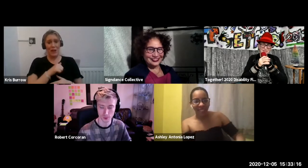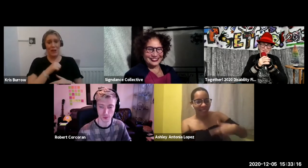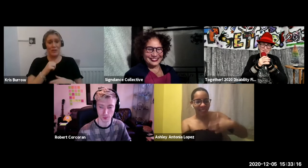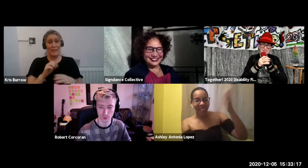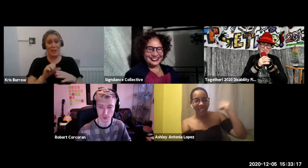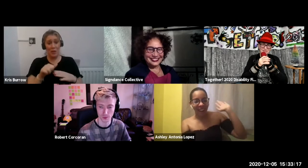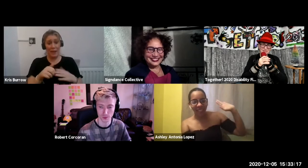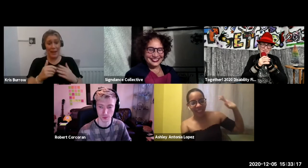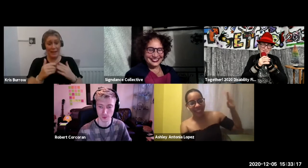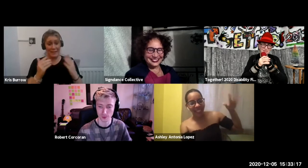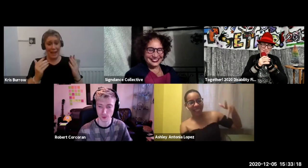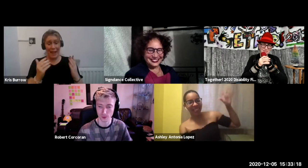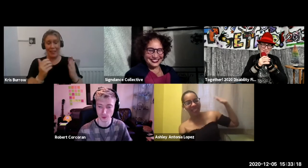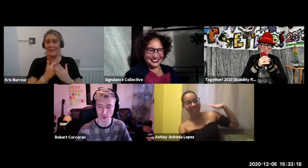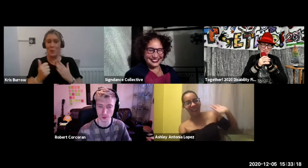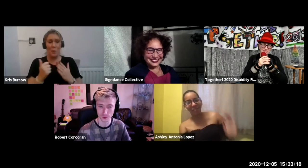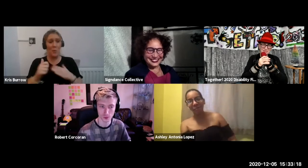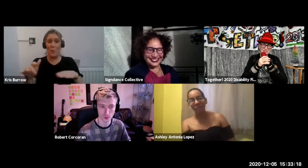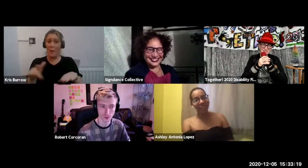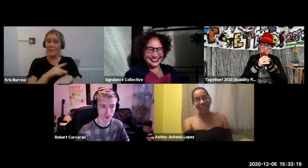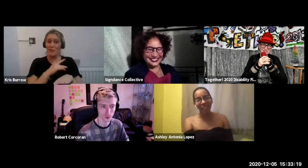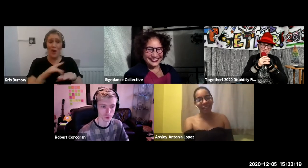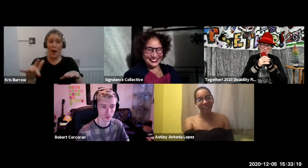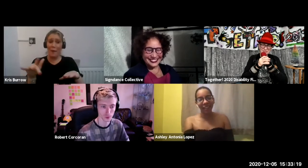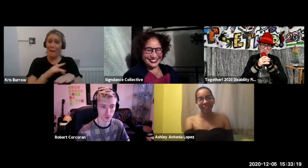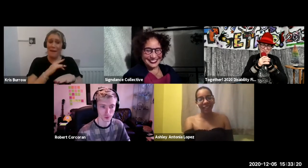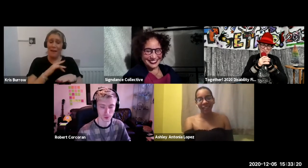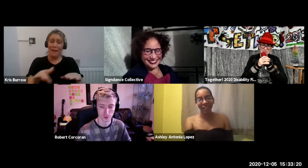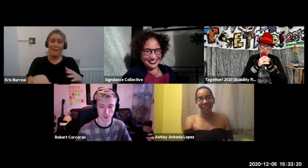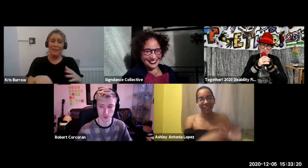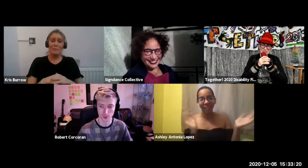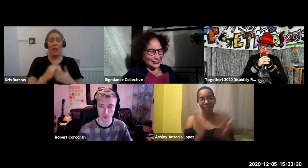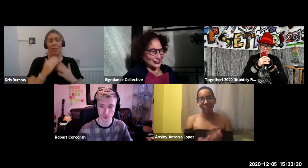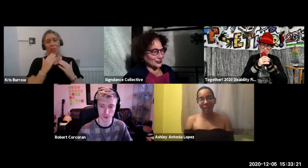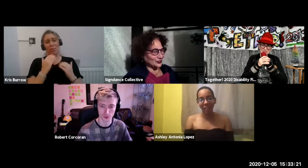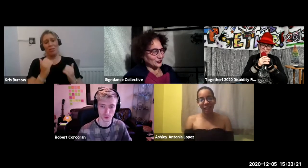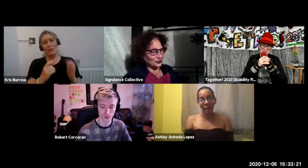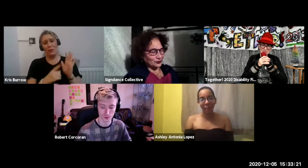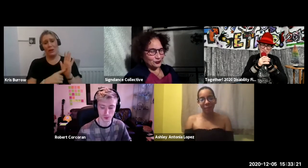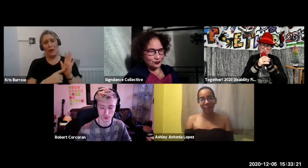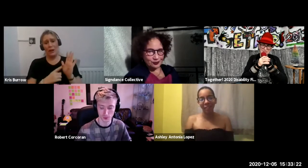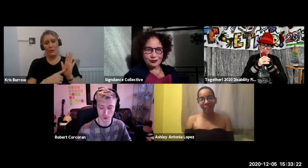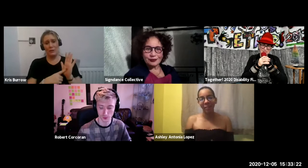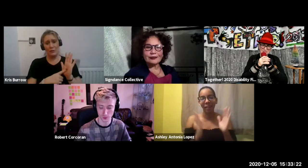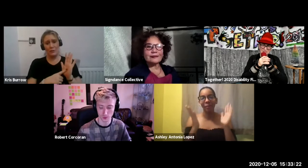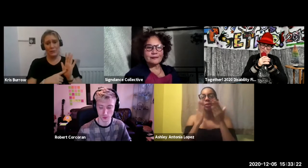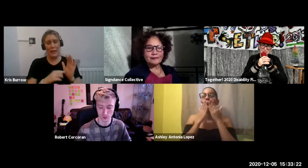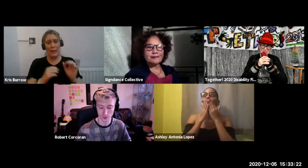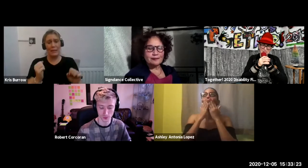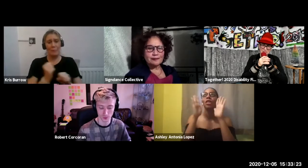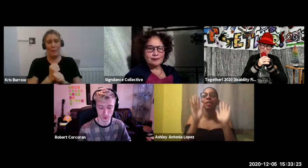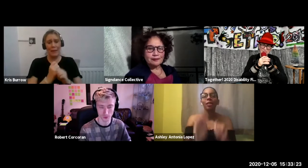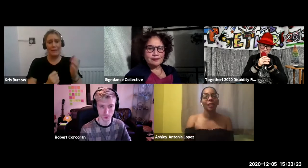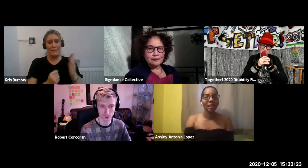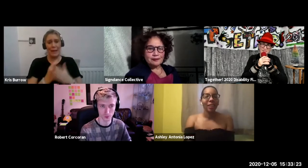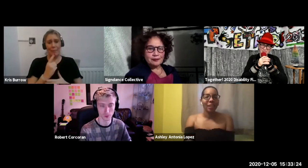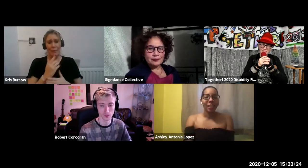know, there's always drama, but thank you, Lionel. He made this happen. So I love you.